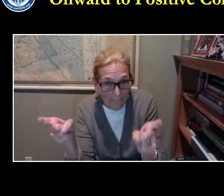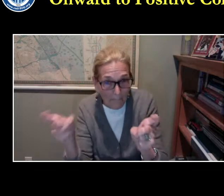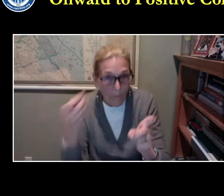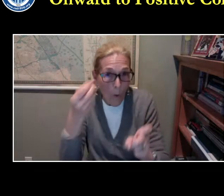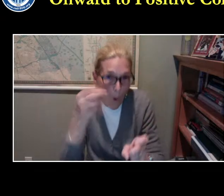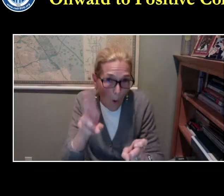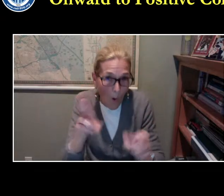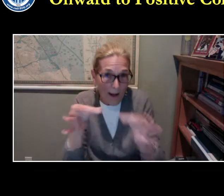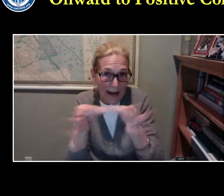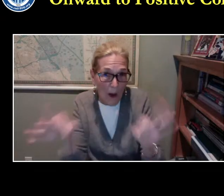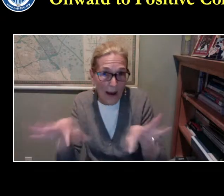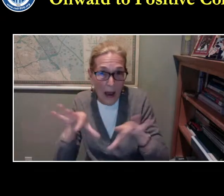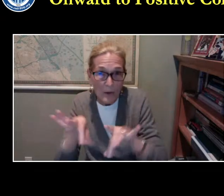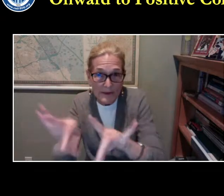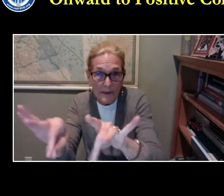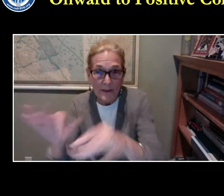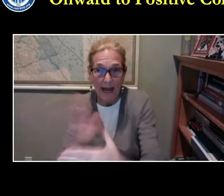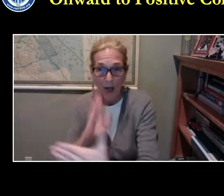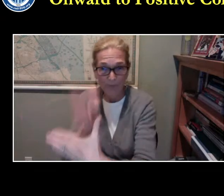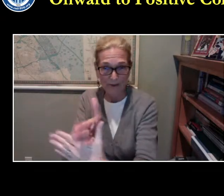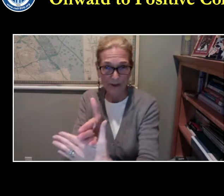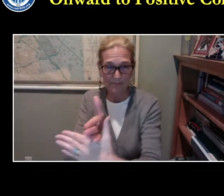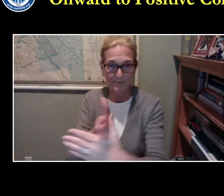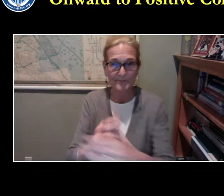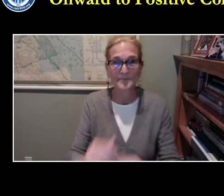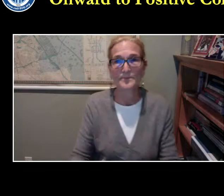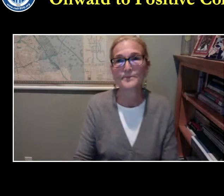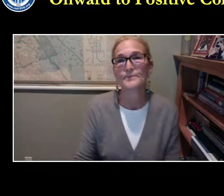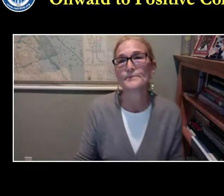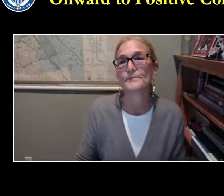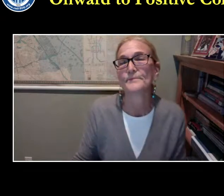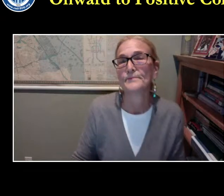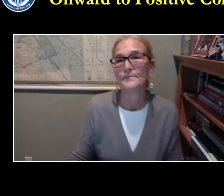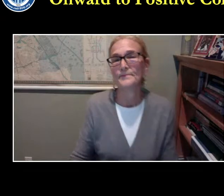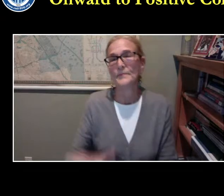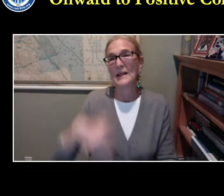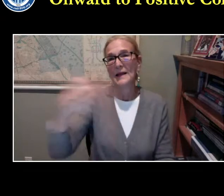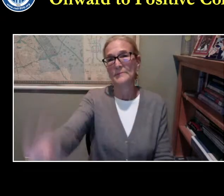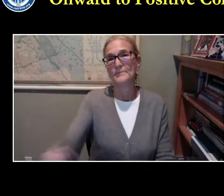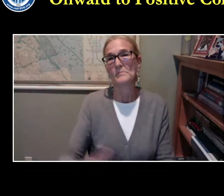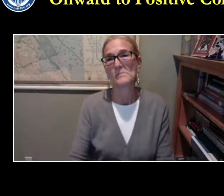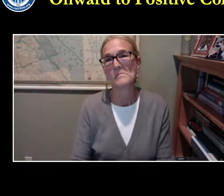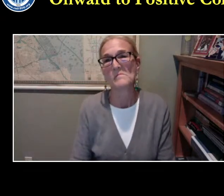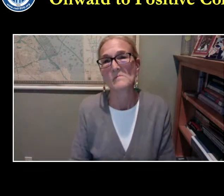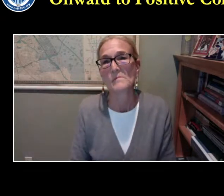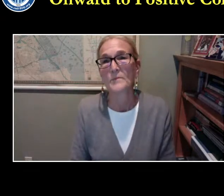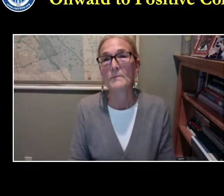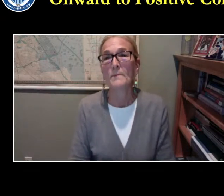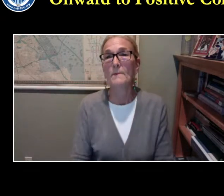communication, and in parentheses, or language acquisition interventions.